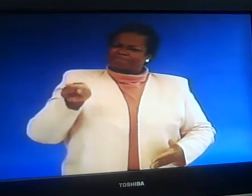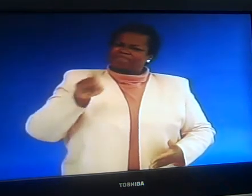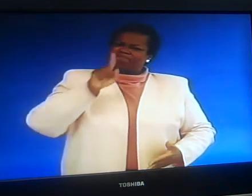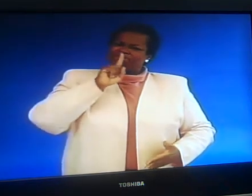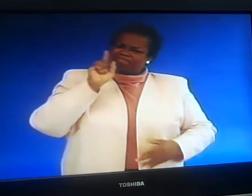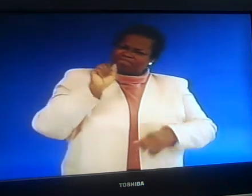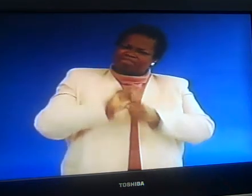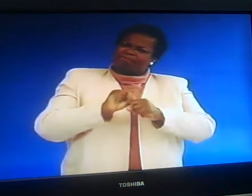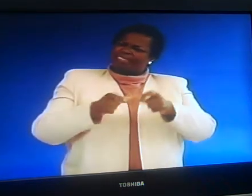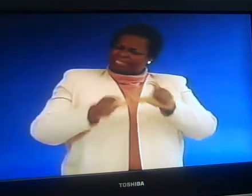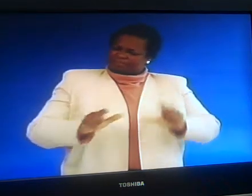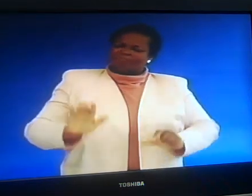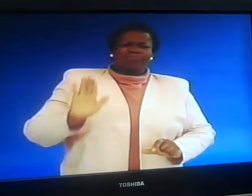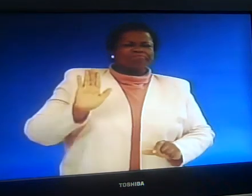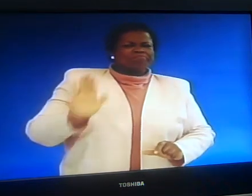was no ASL.